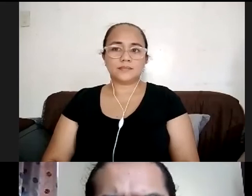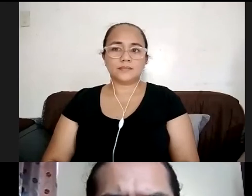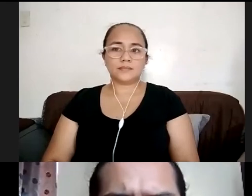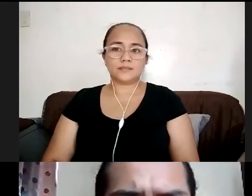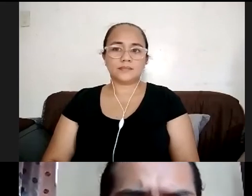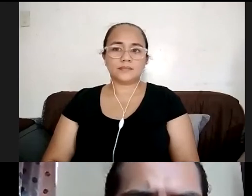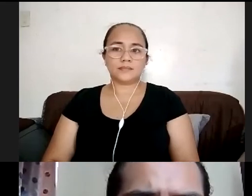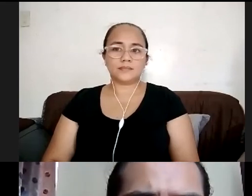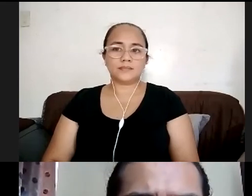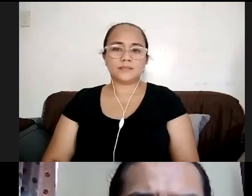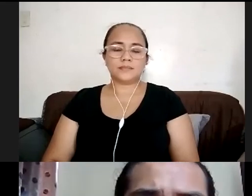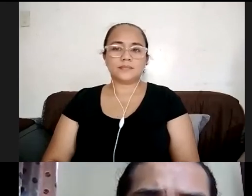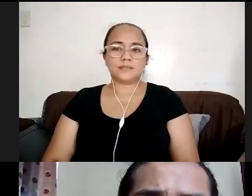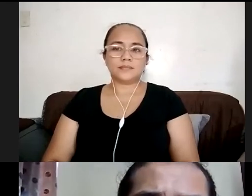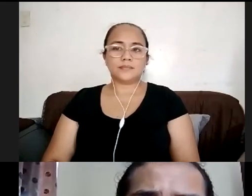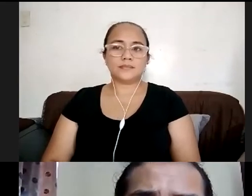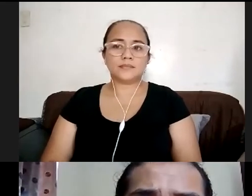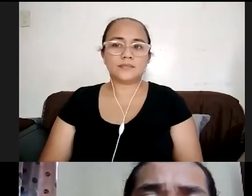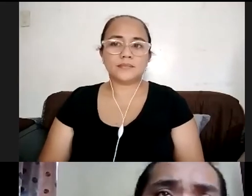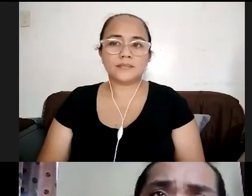I think that